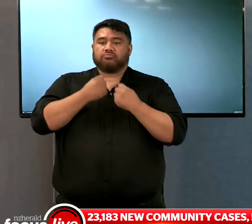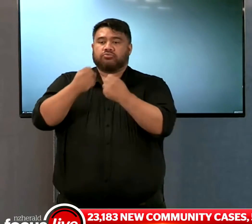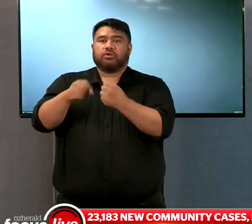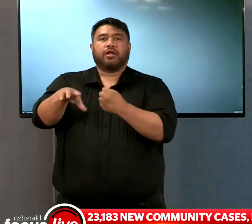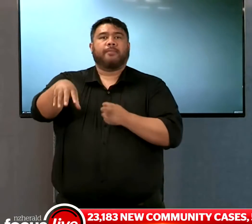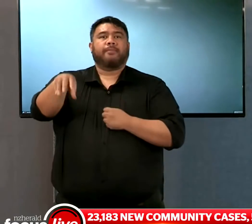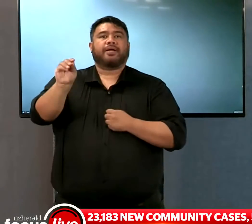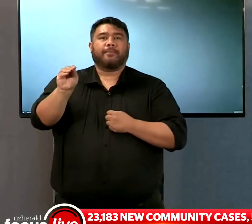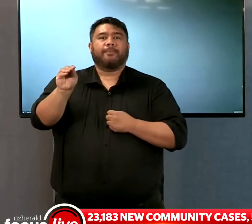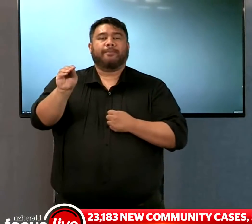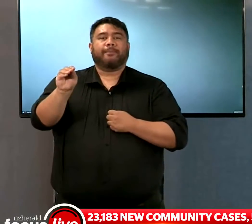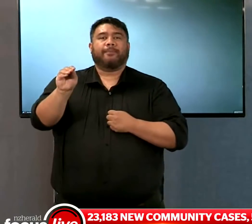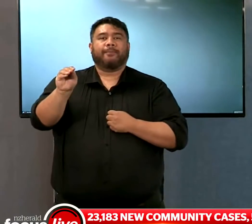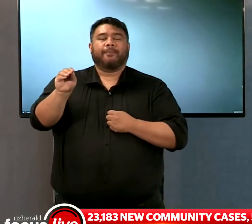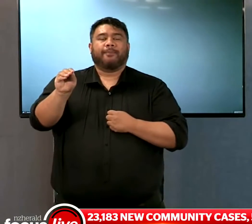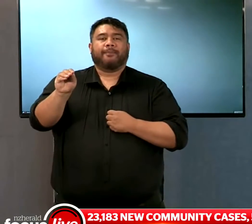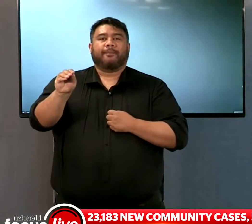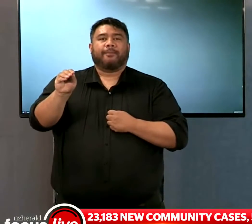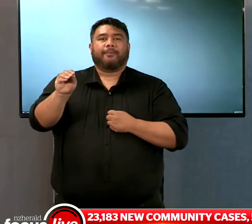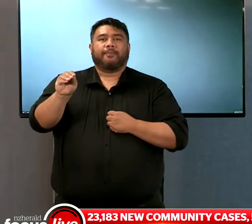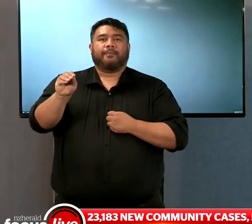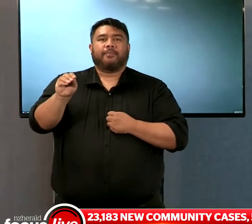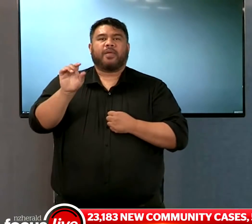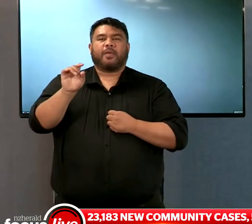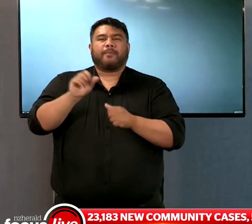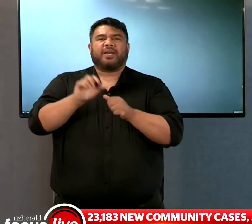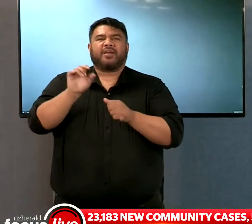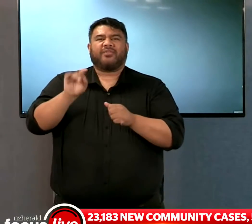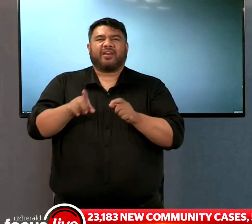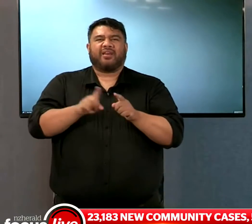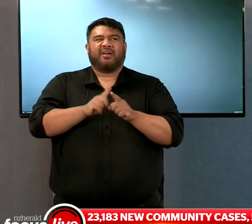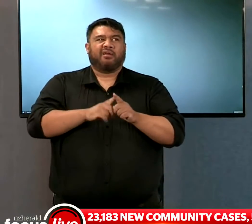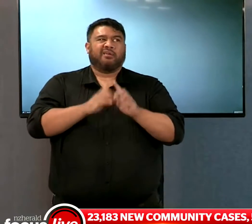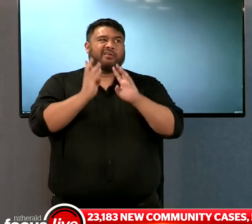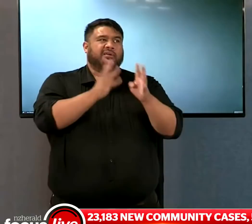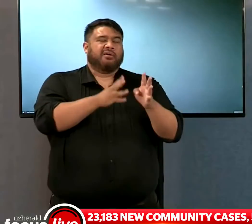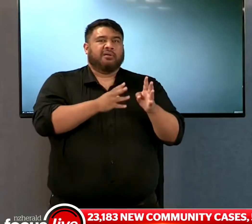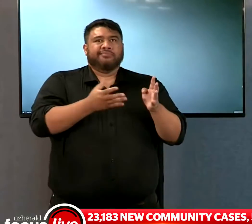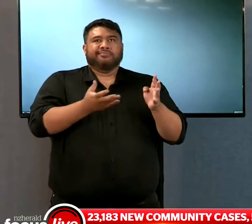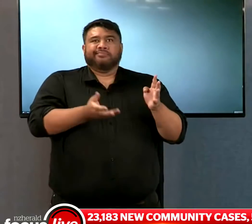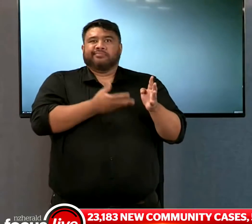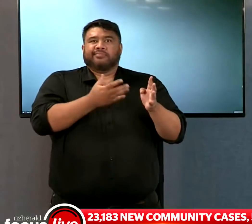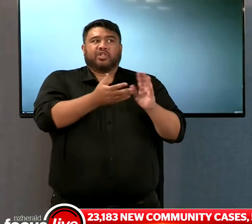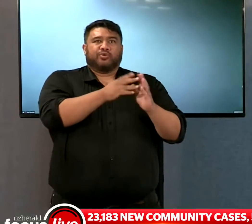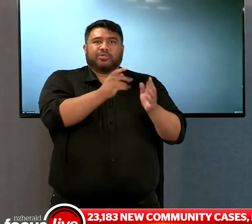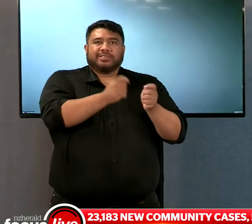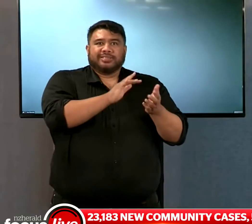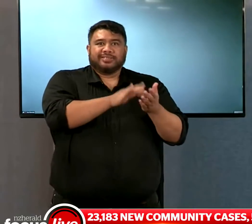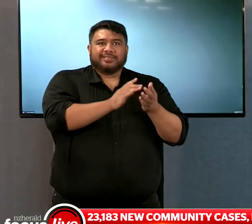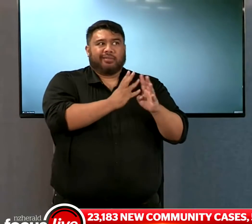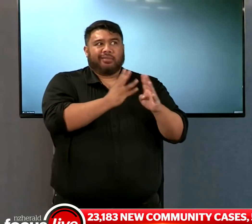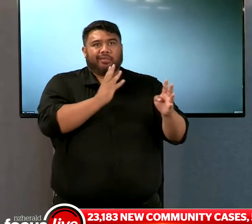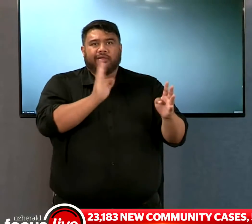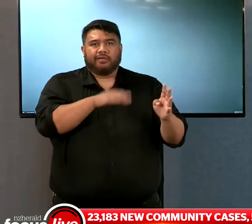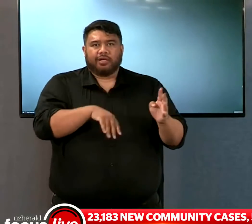points rather than having to turn up and queue perhaps at a community testing